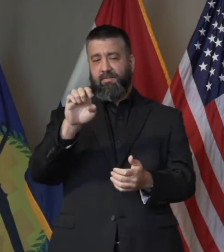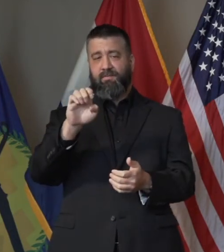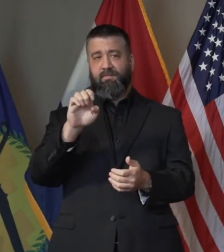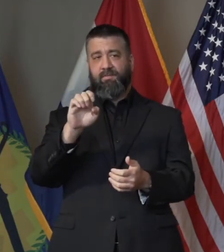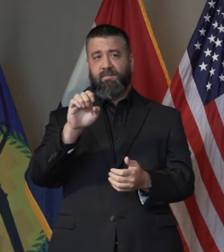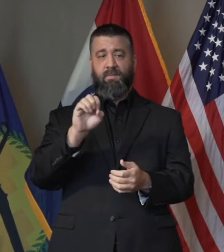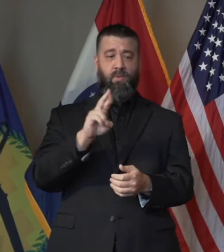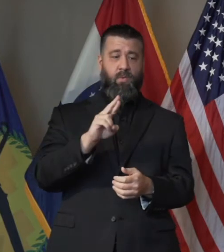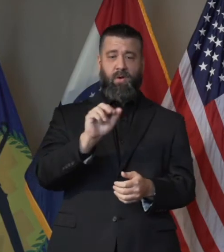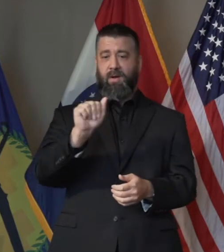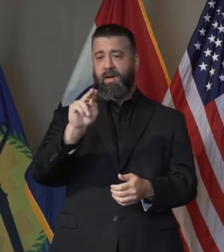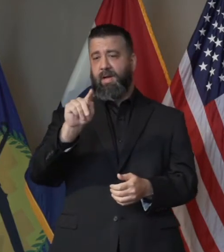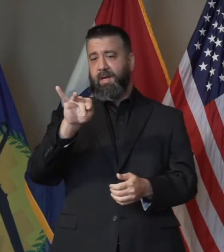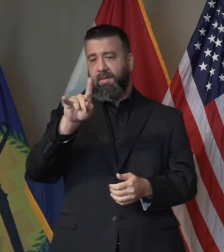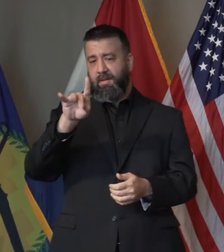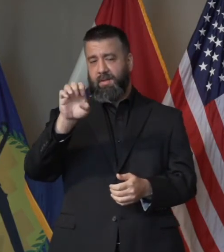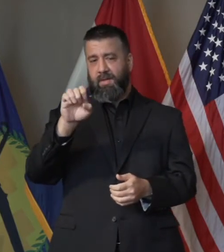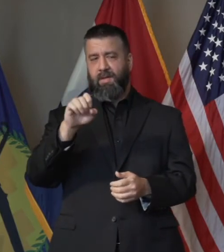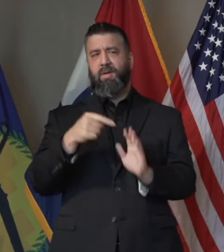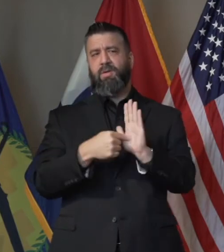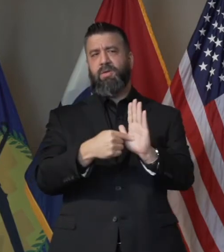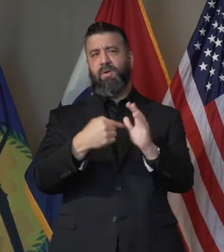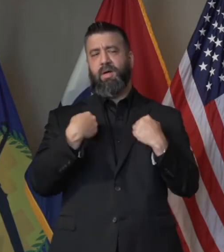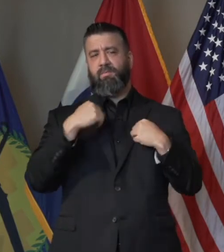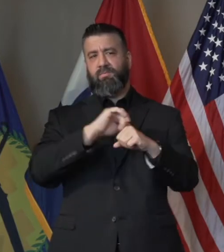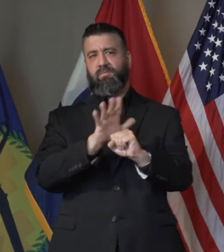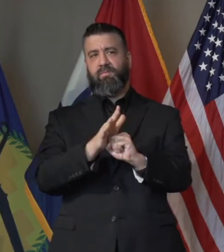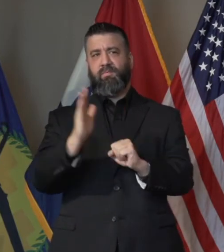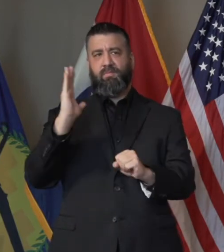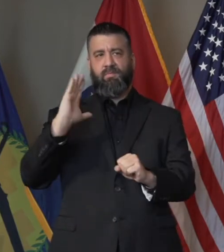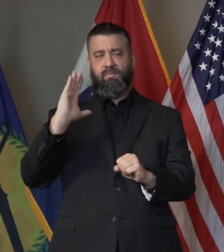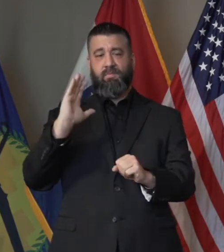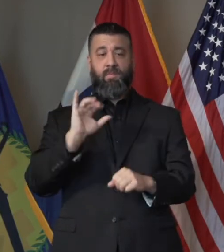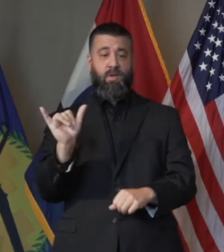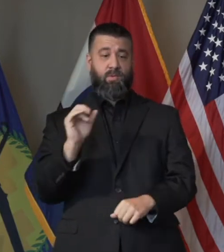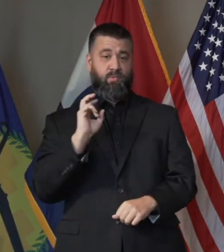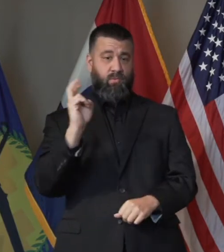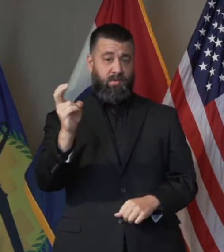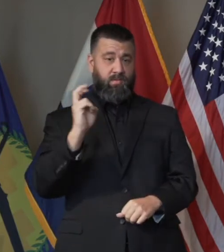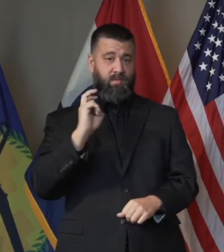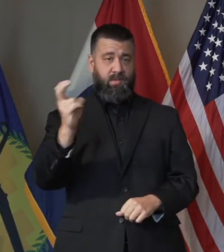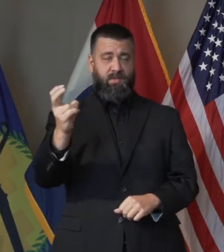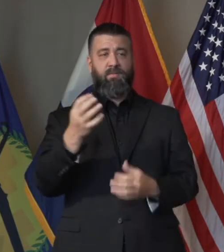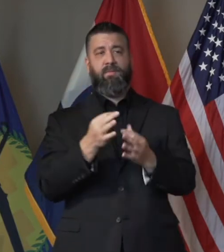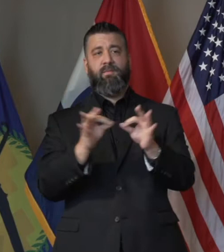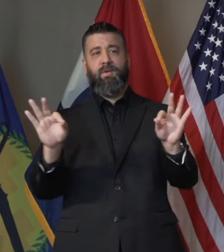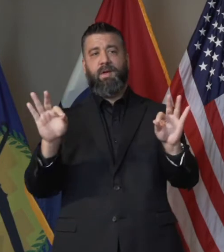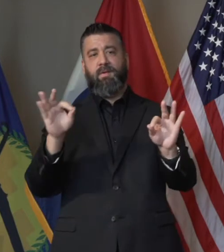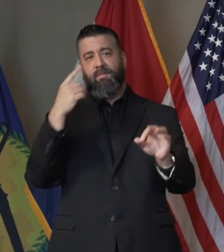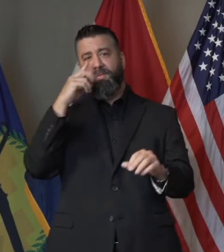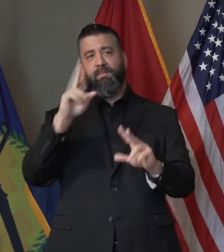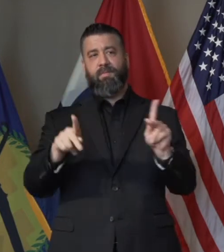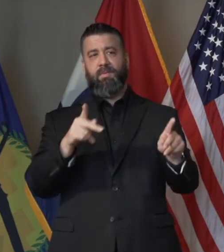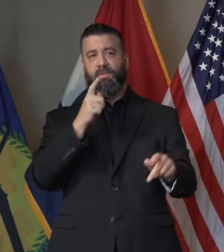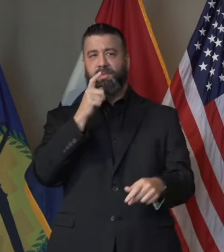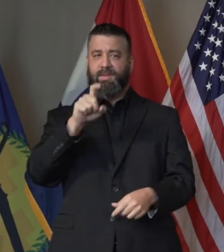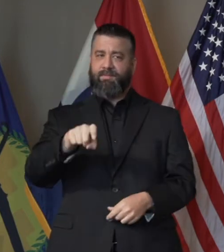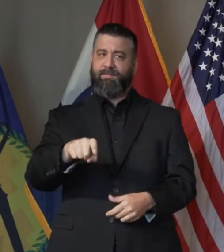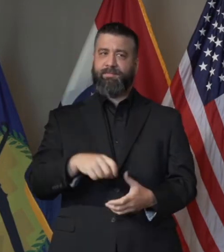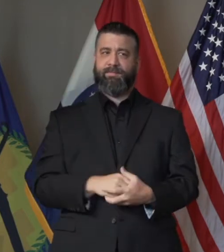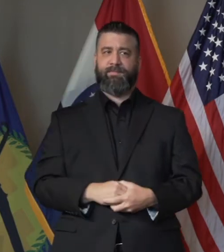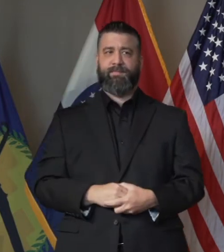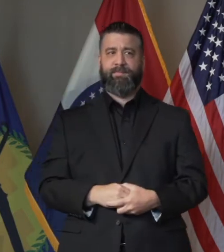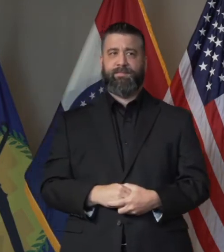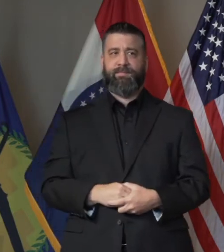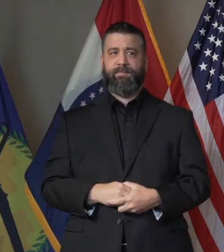infection. Transportation to and from the testing sites was provided free of charge to those who needed it. Over